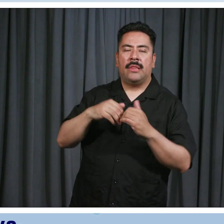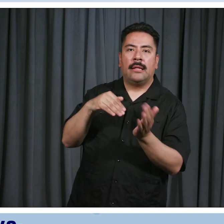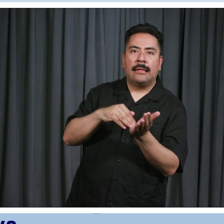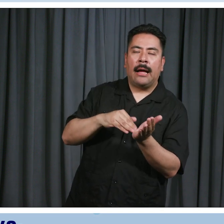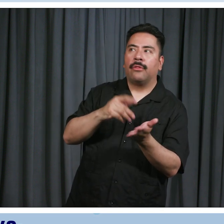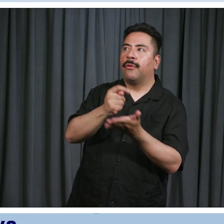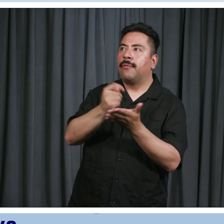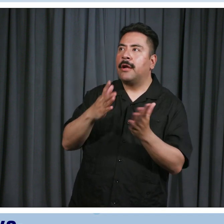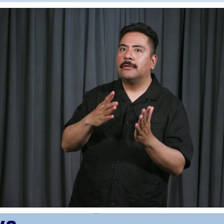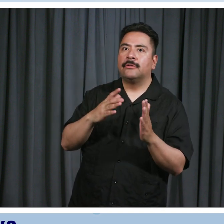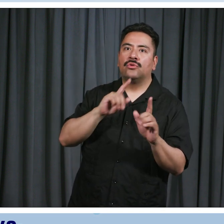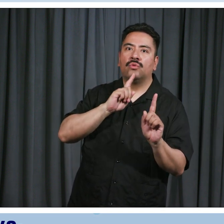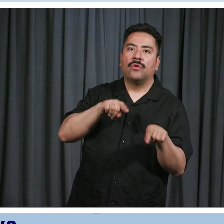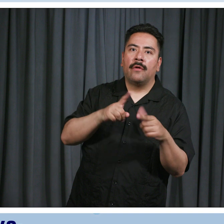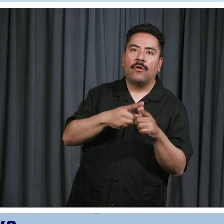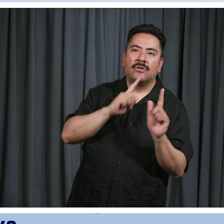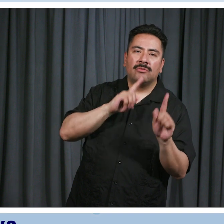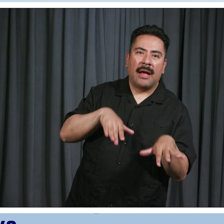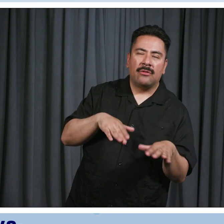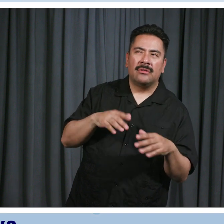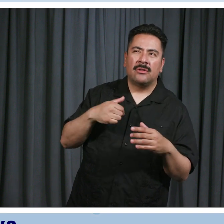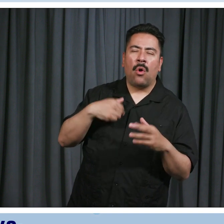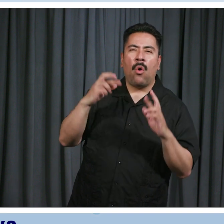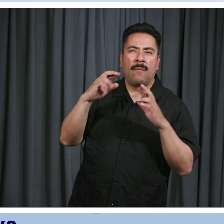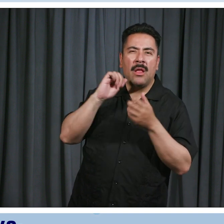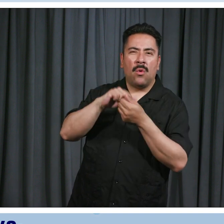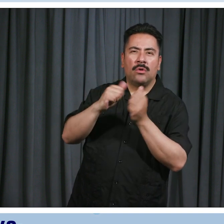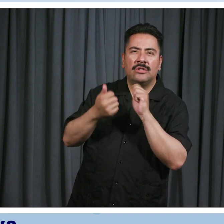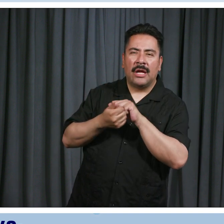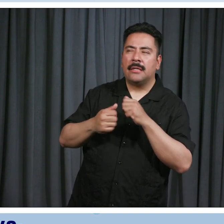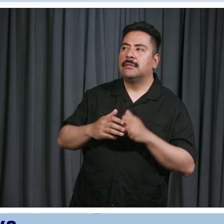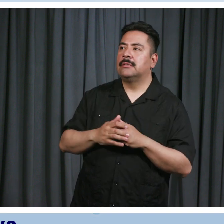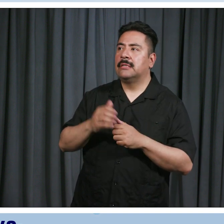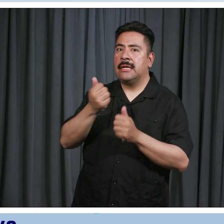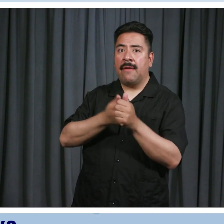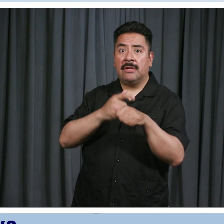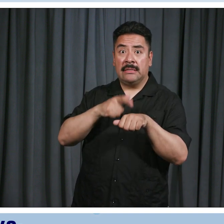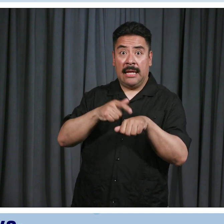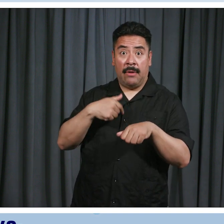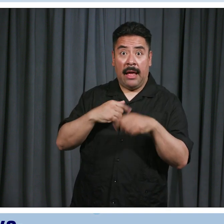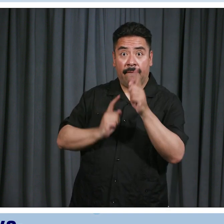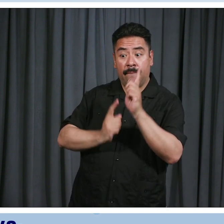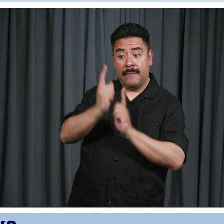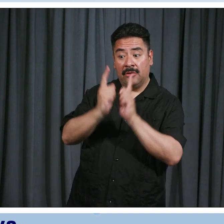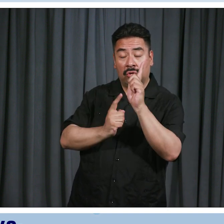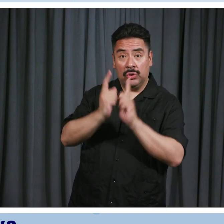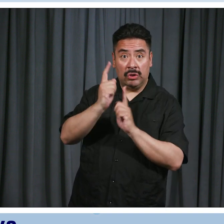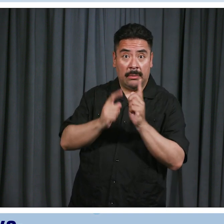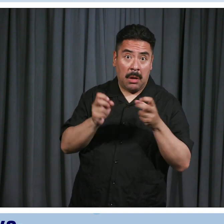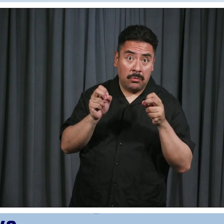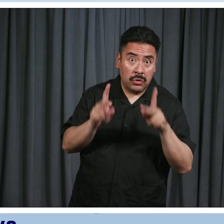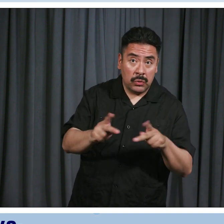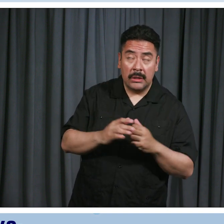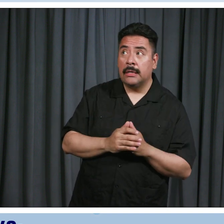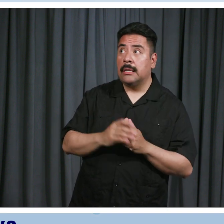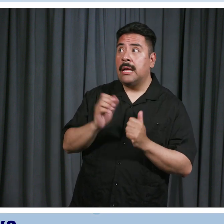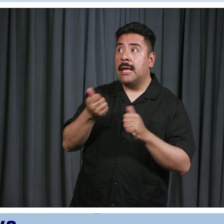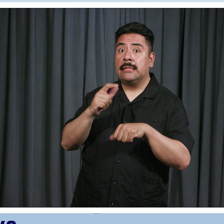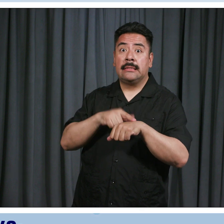community. So hopefully that will change. I think that anytime that there's mentorship opportunities and anytime that we